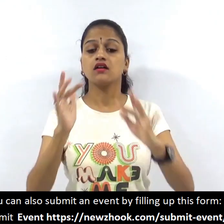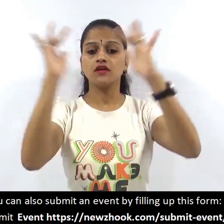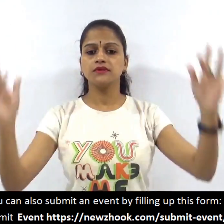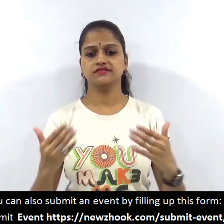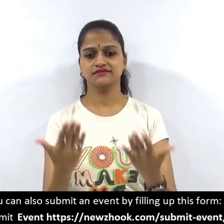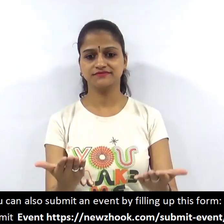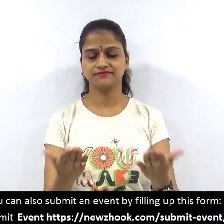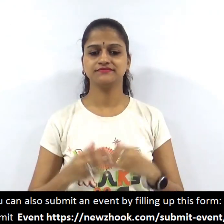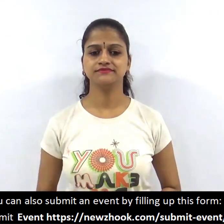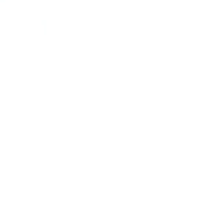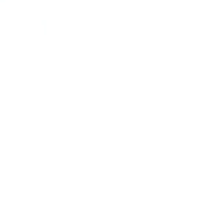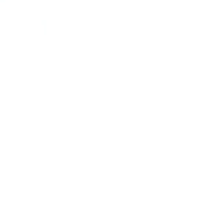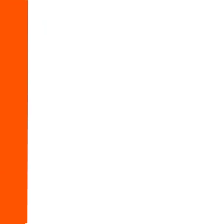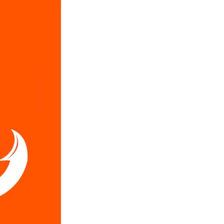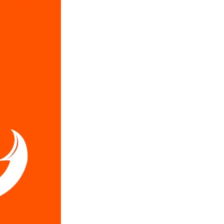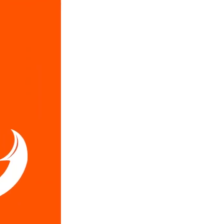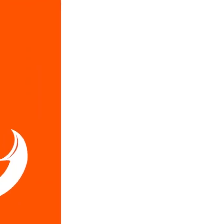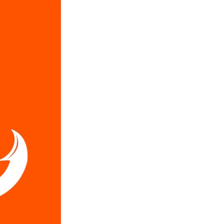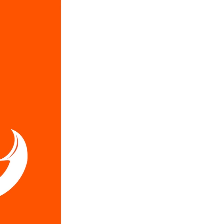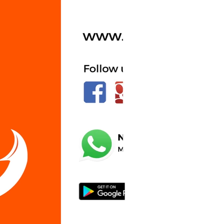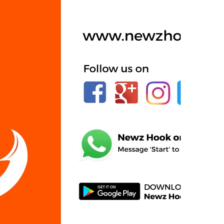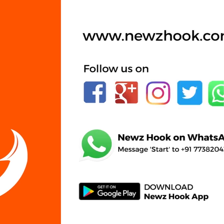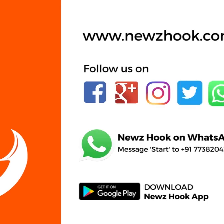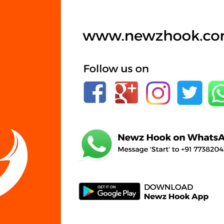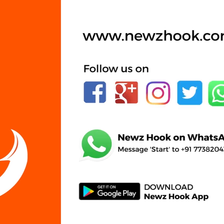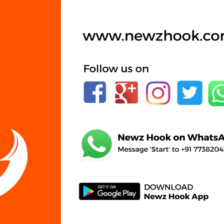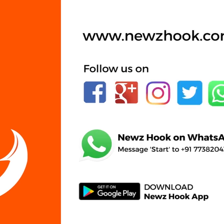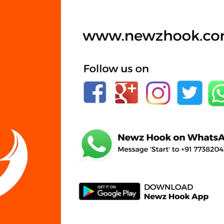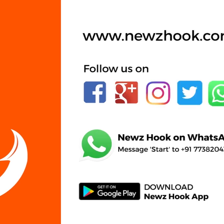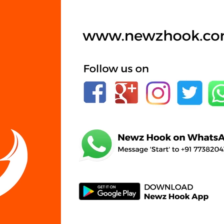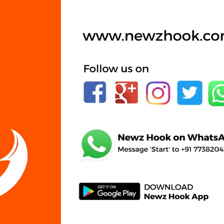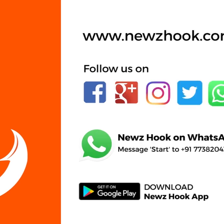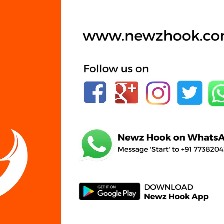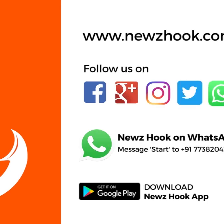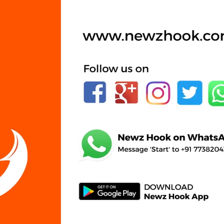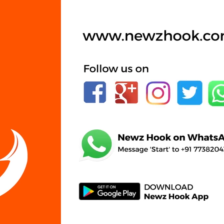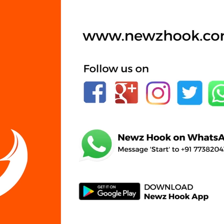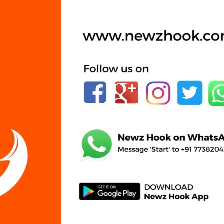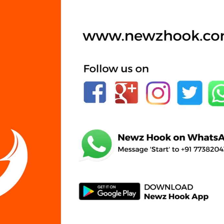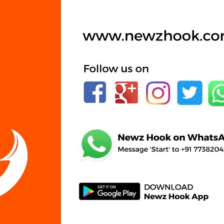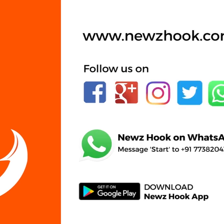can